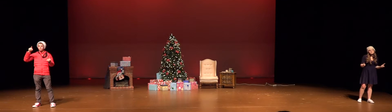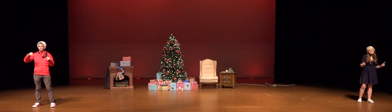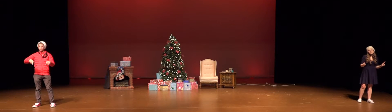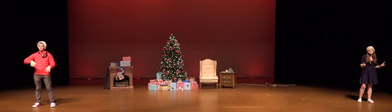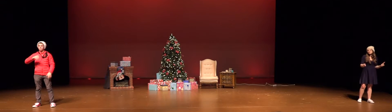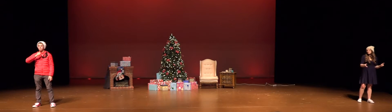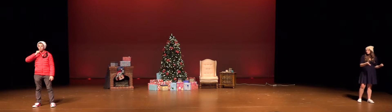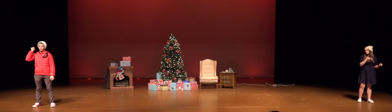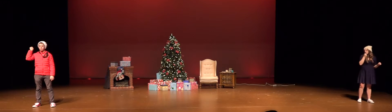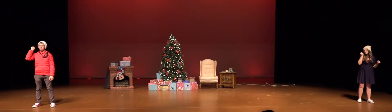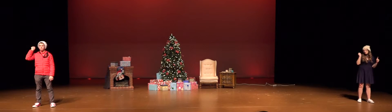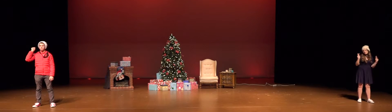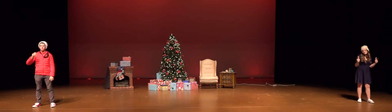special Special